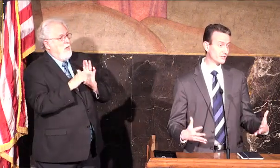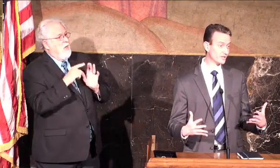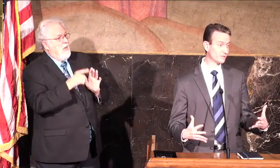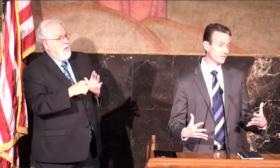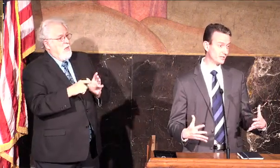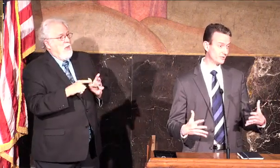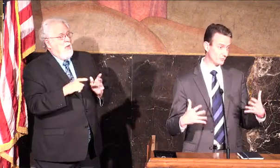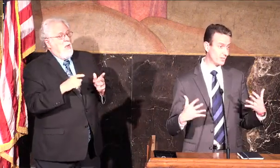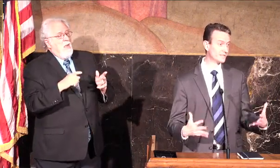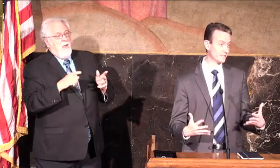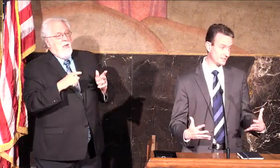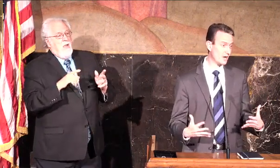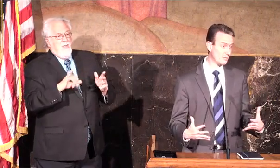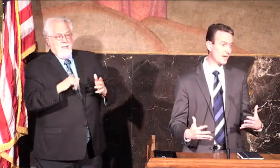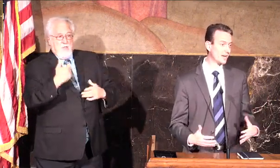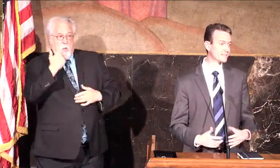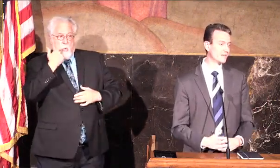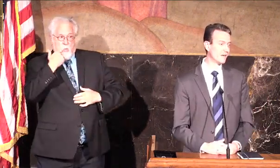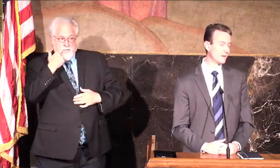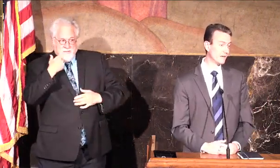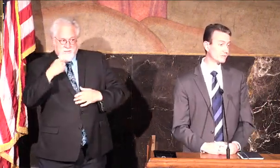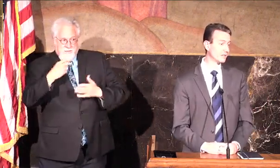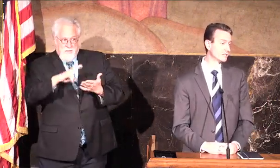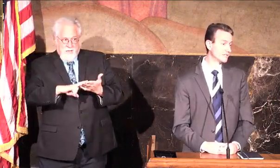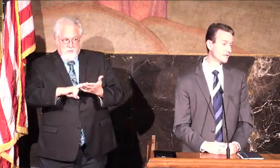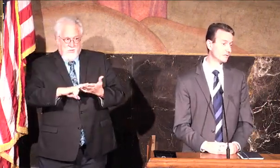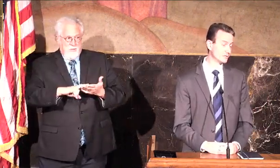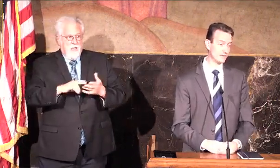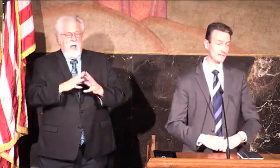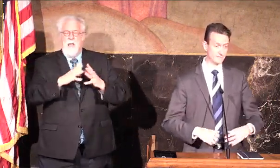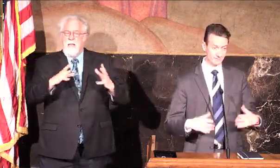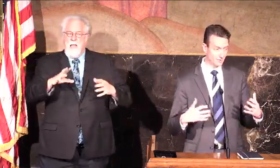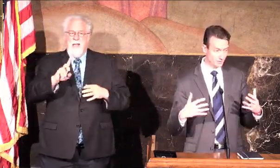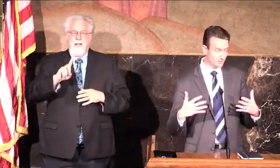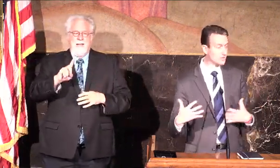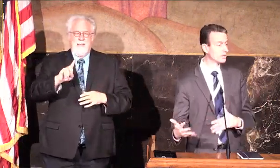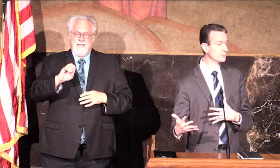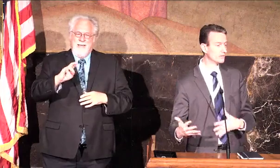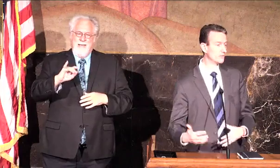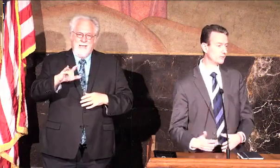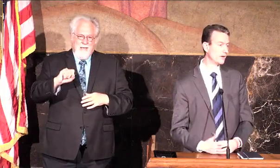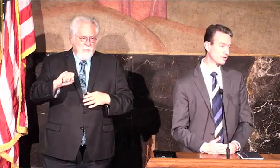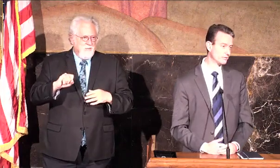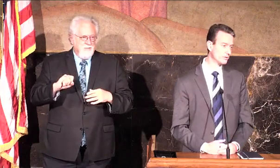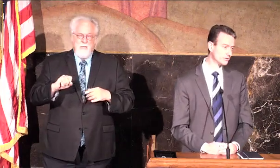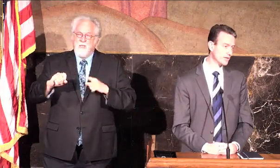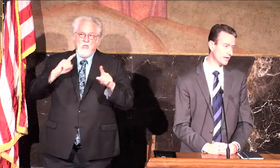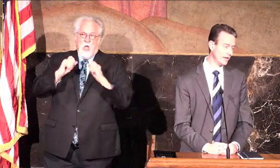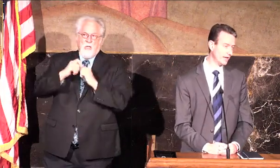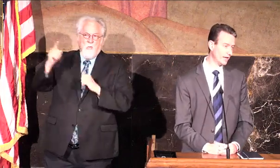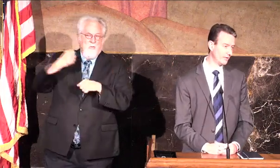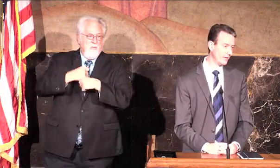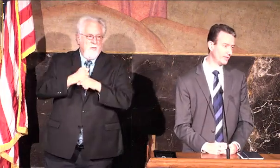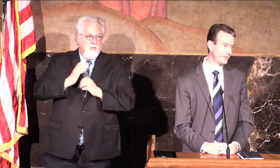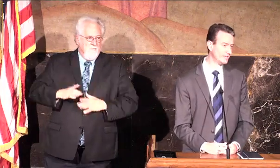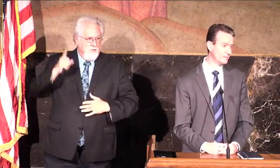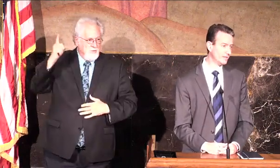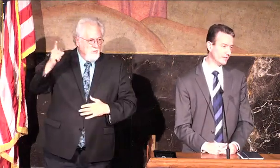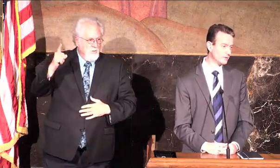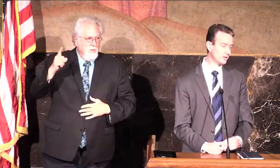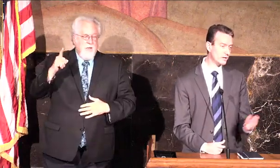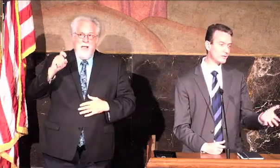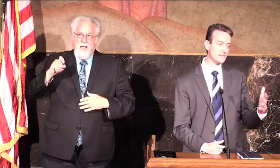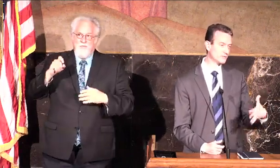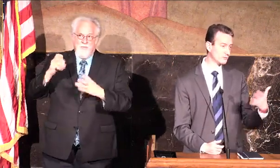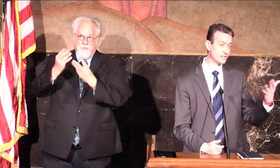a relatively recent compact, and there's a lot of details. In fact, even just talking with the manufacturers that need to